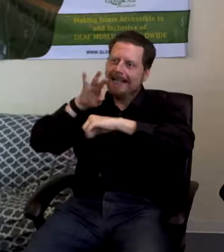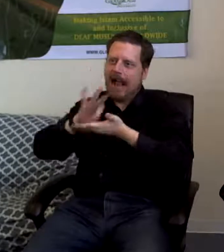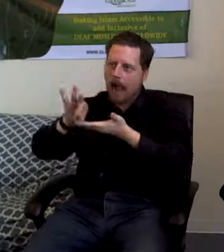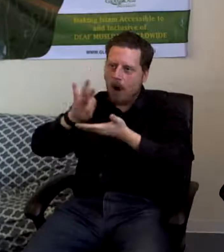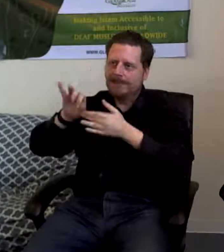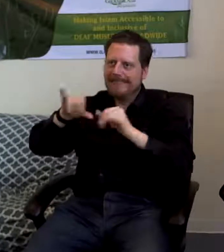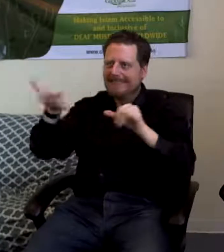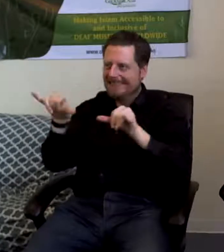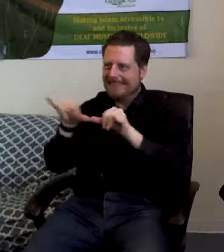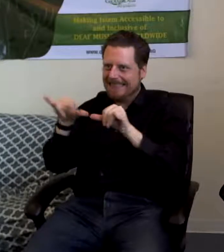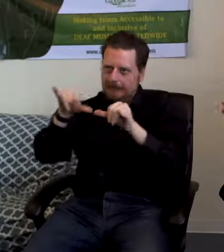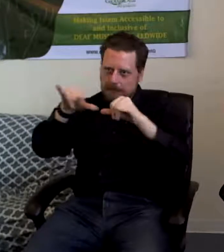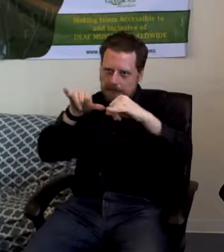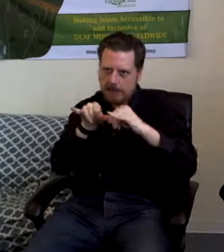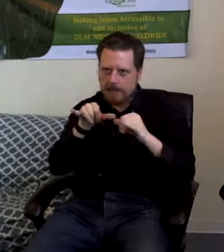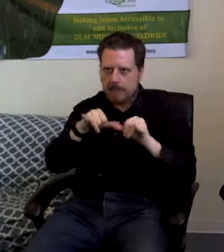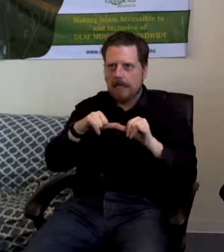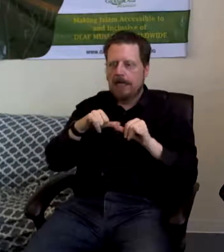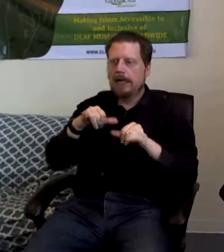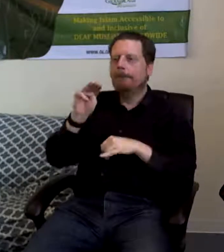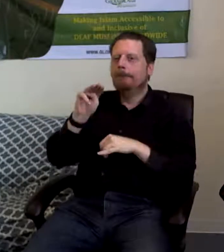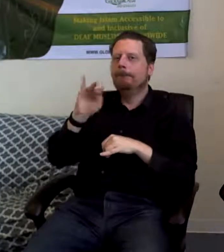by the millions of miles.